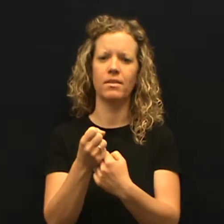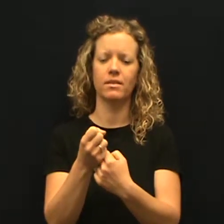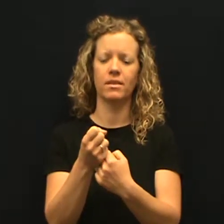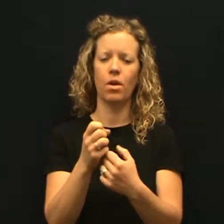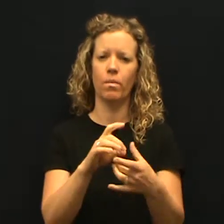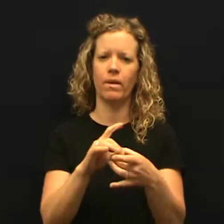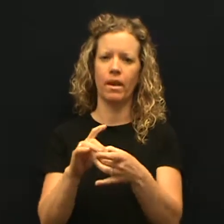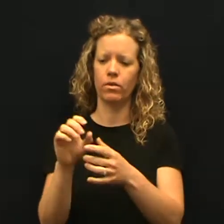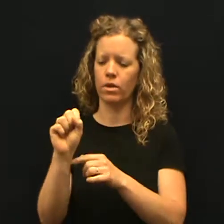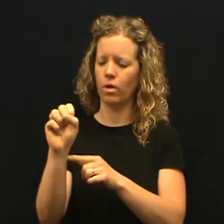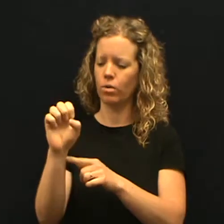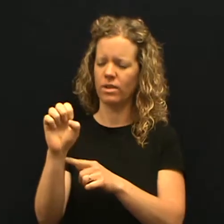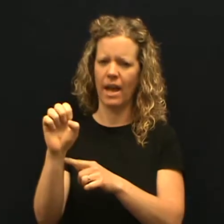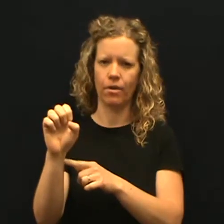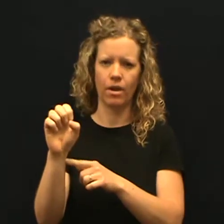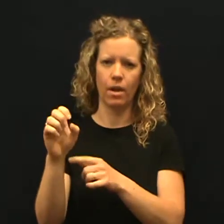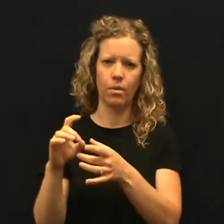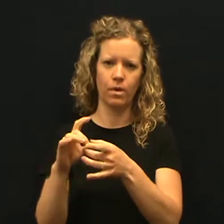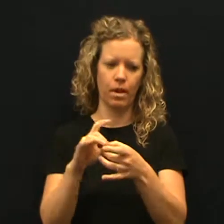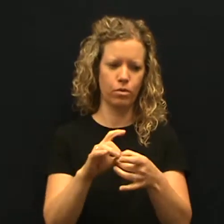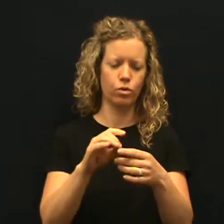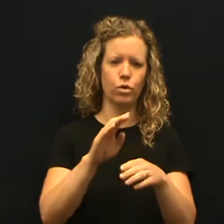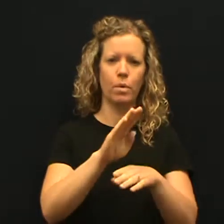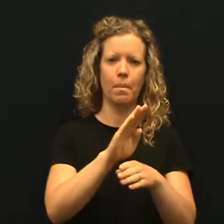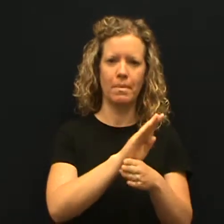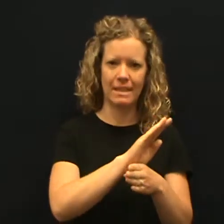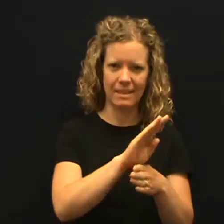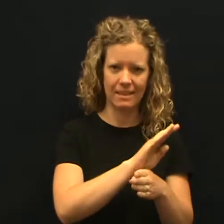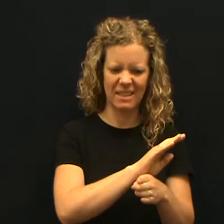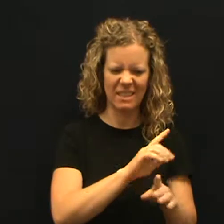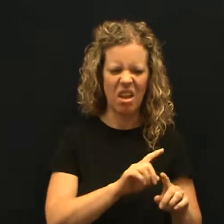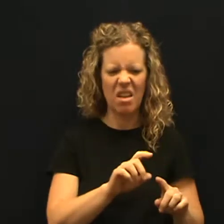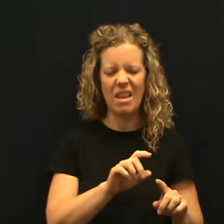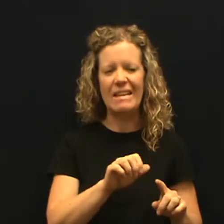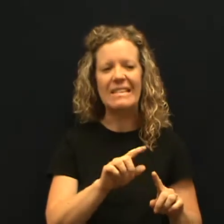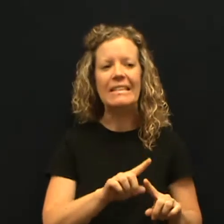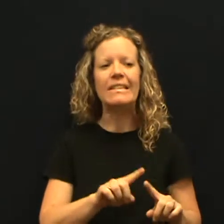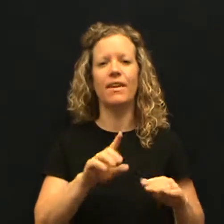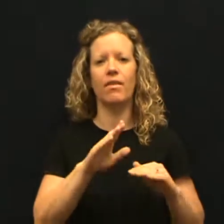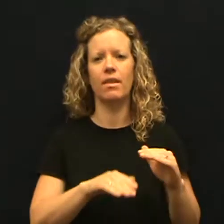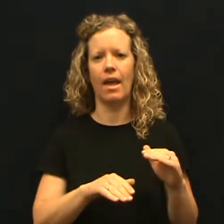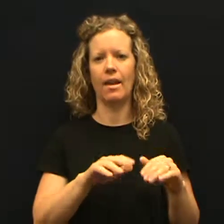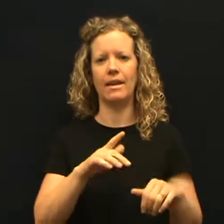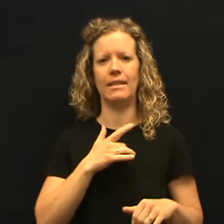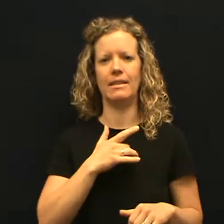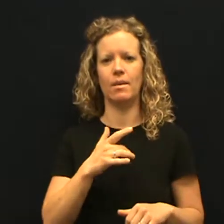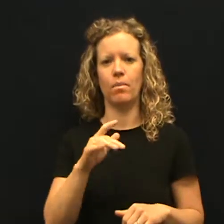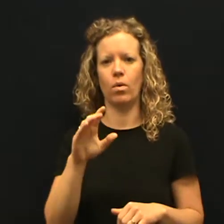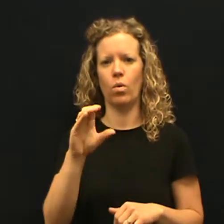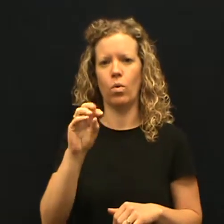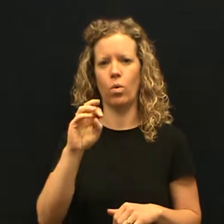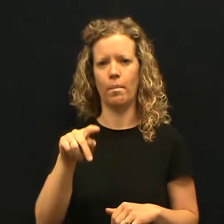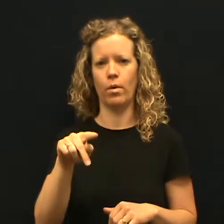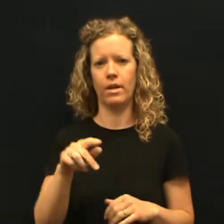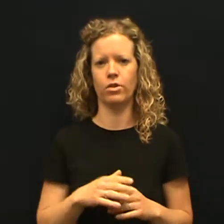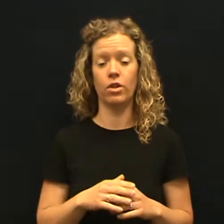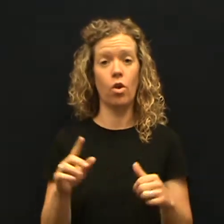of businesses or organizations other than the corporation. Our first learning objective is to explain the role of